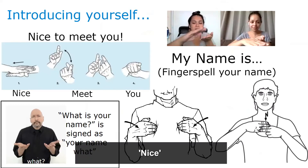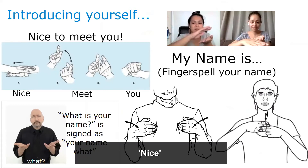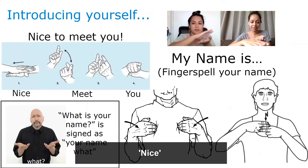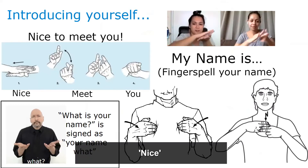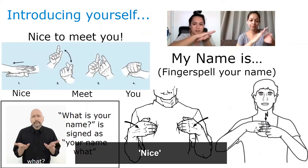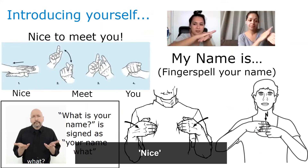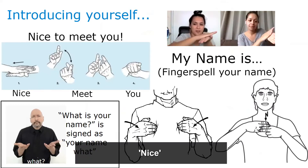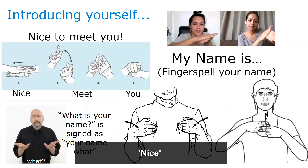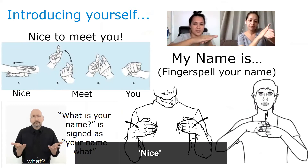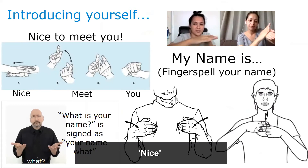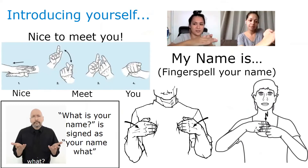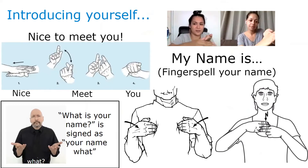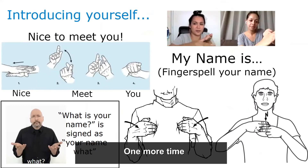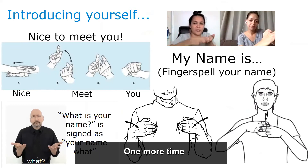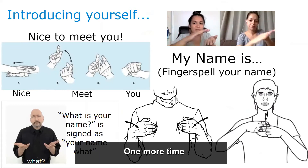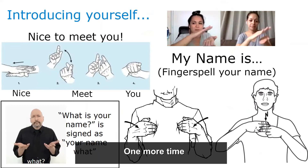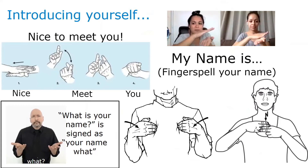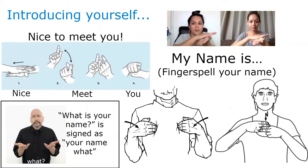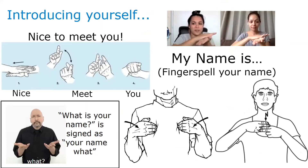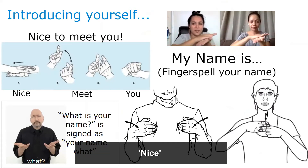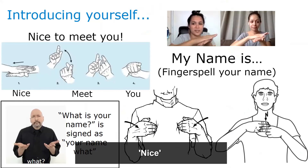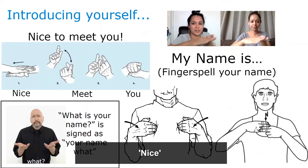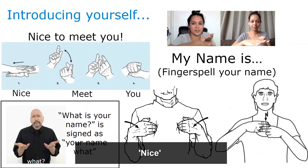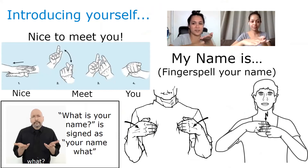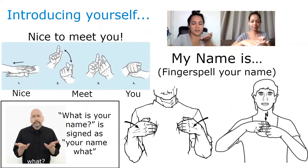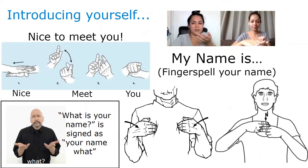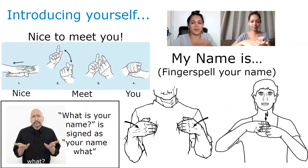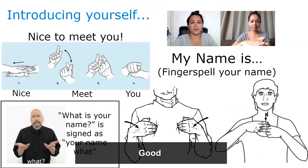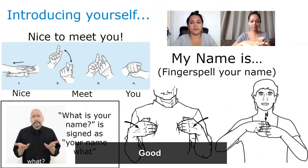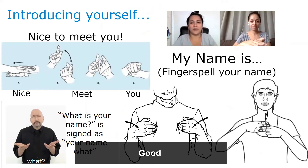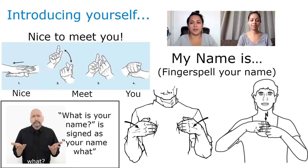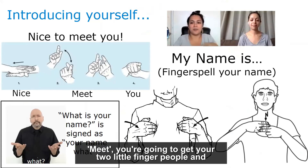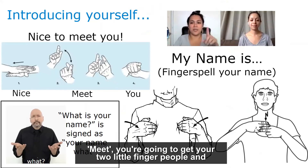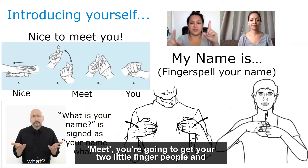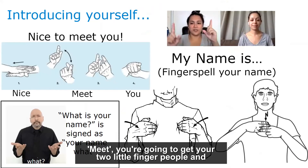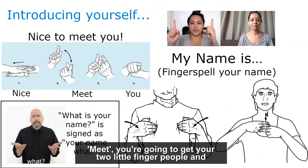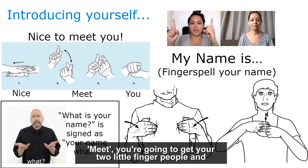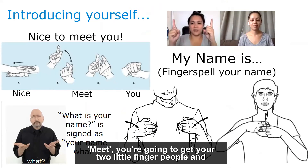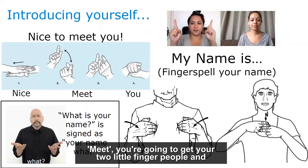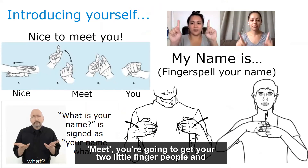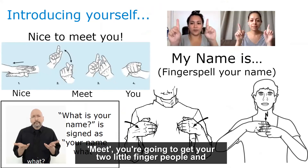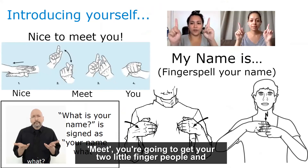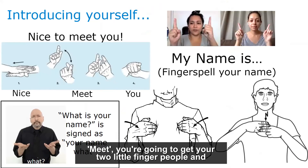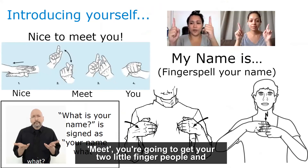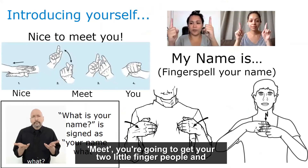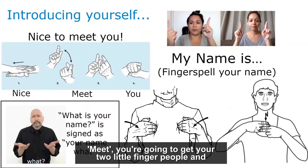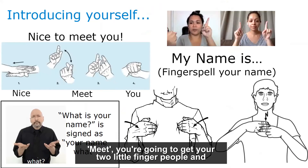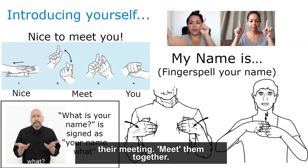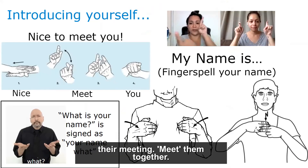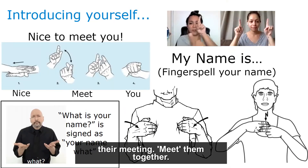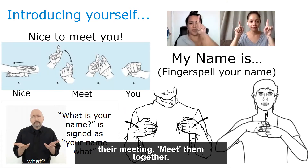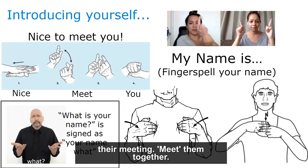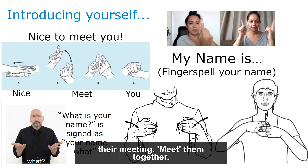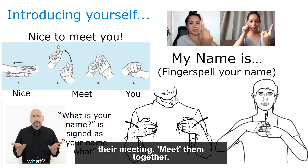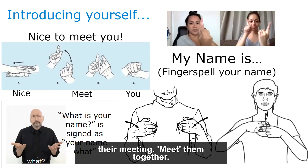Nice. Nice. One more time. Nice. Good. Meet, you're going to get your 2 little finger people